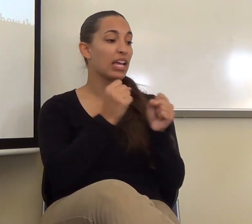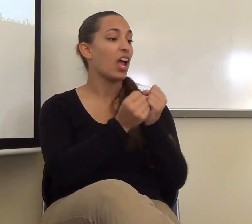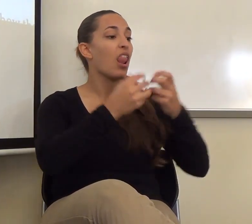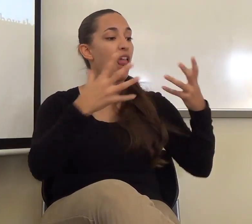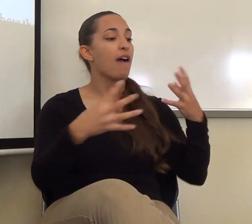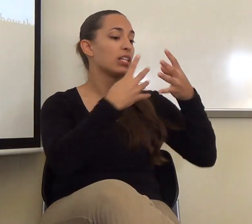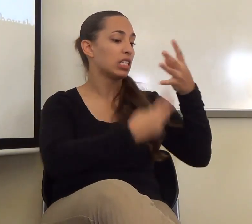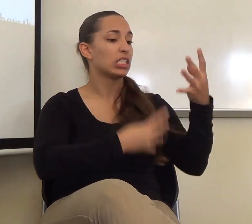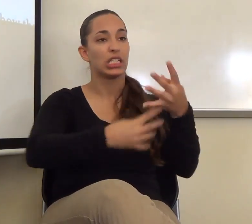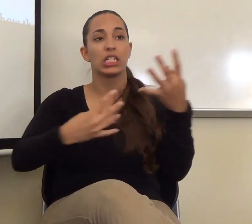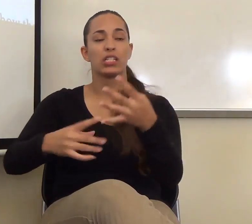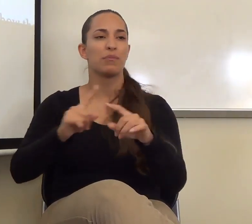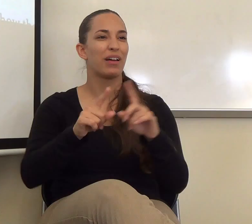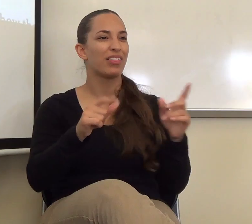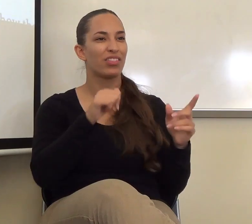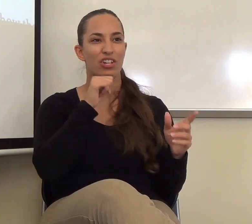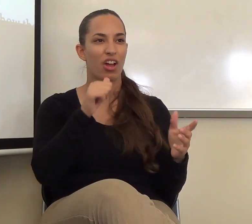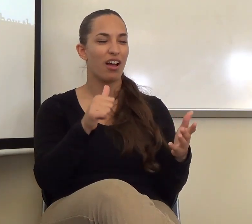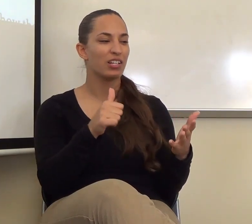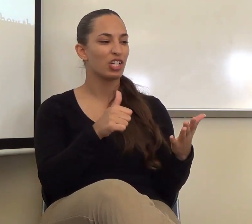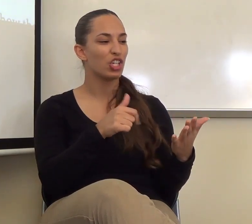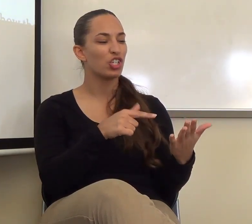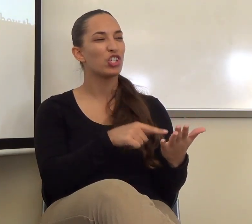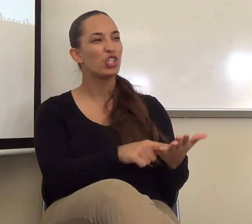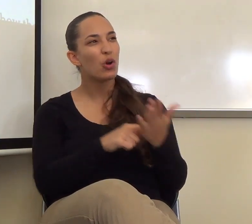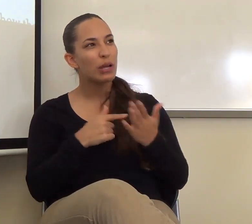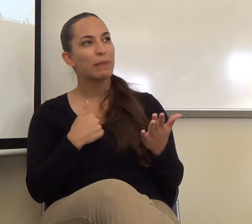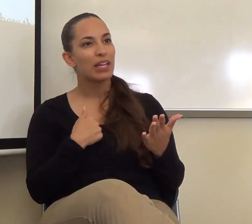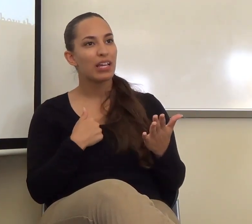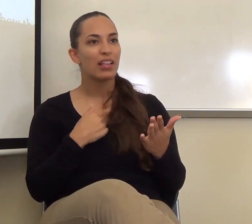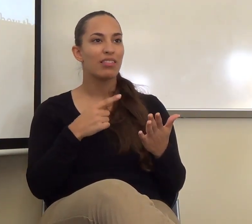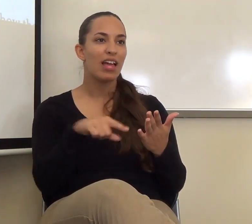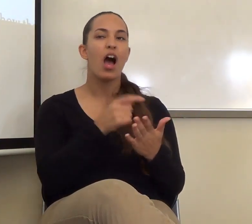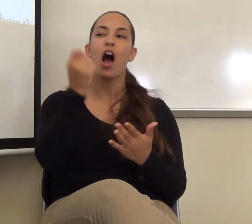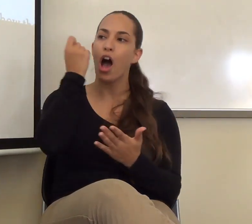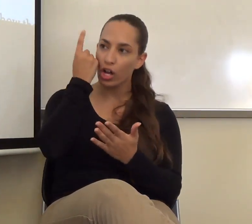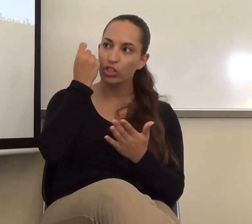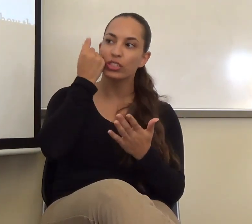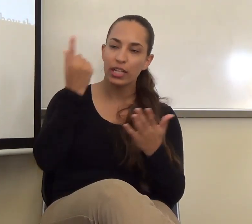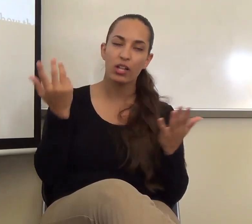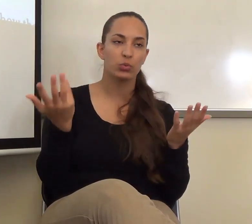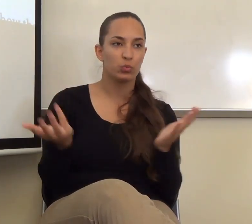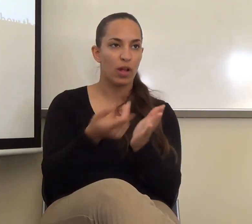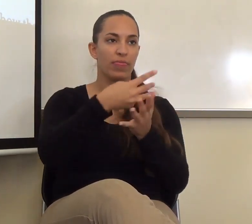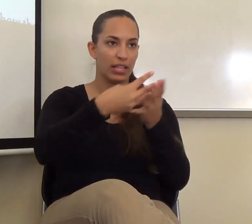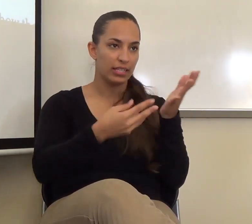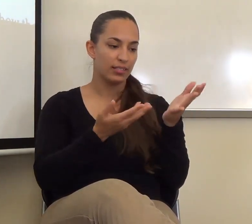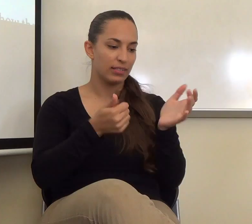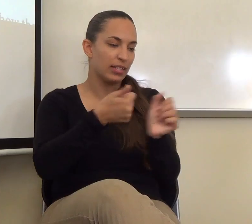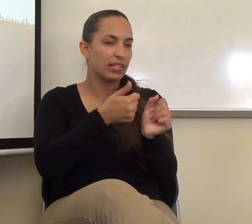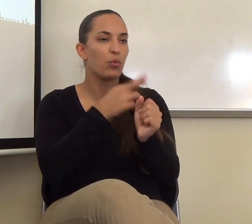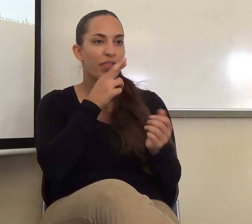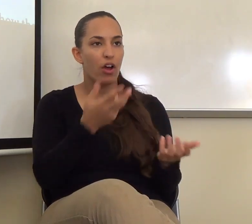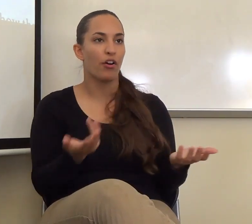not indicating to me that they understand what those lists are, okay? So if somebody does this,